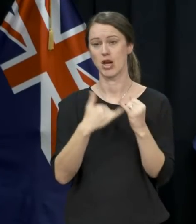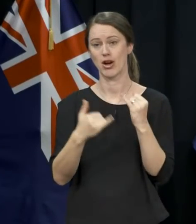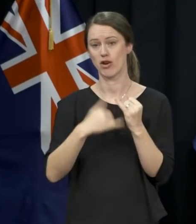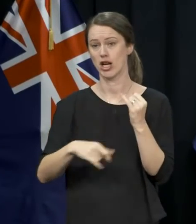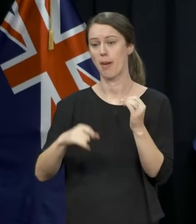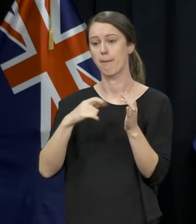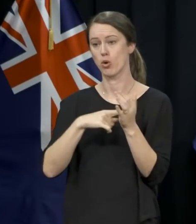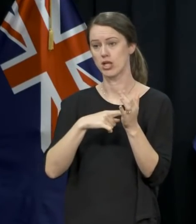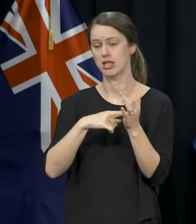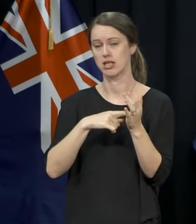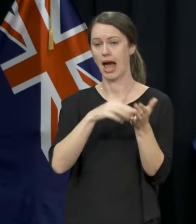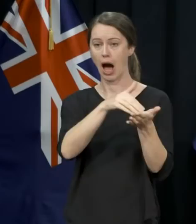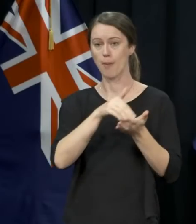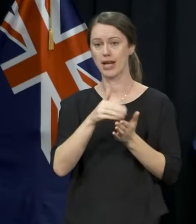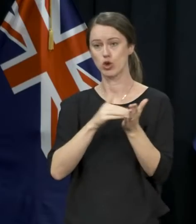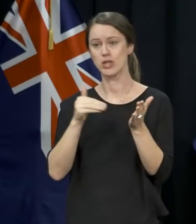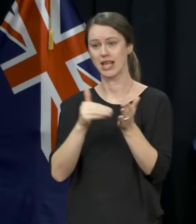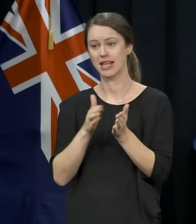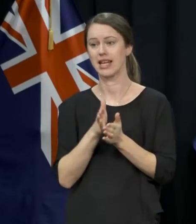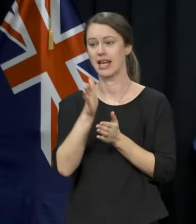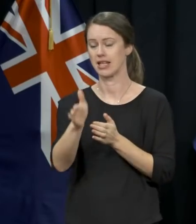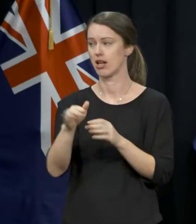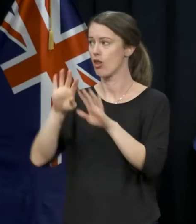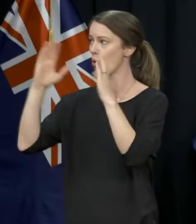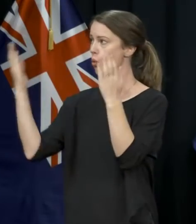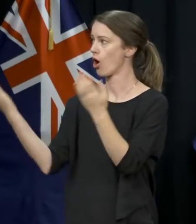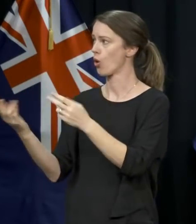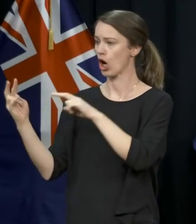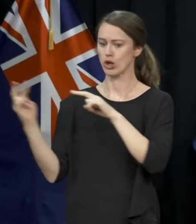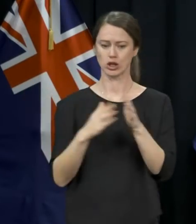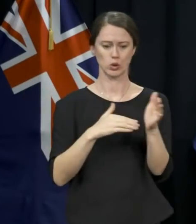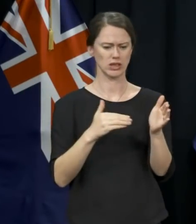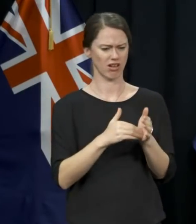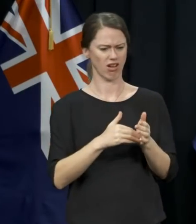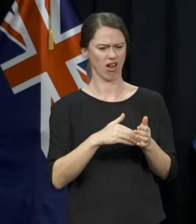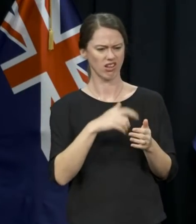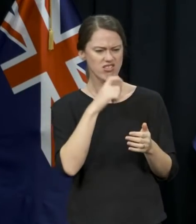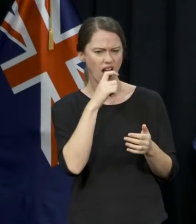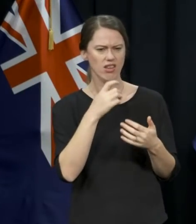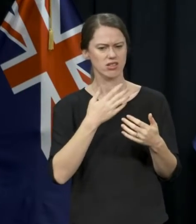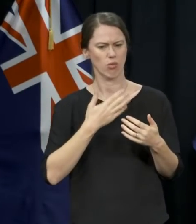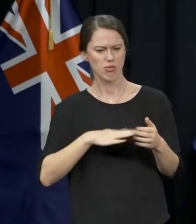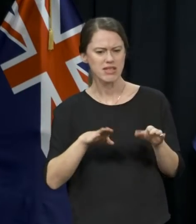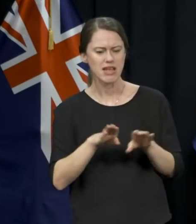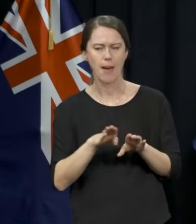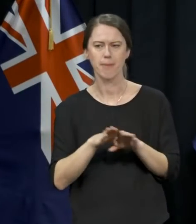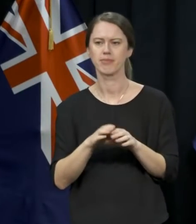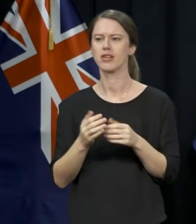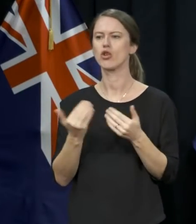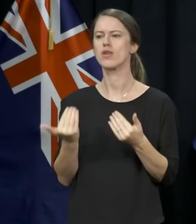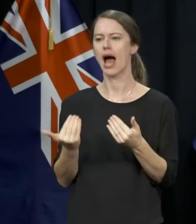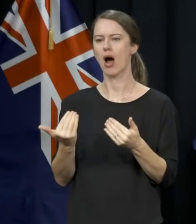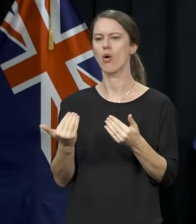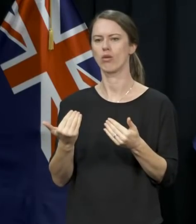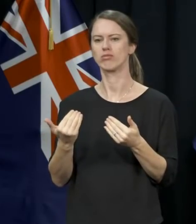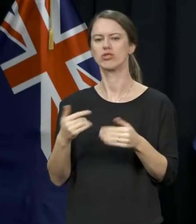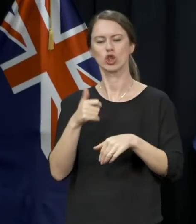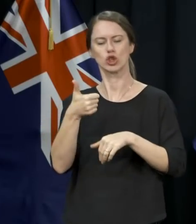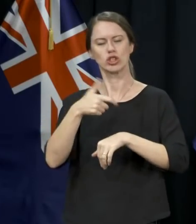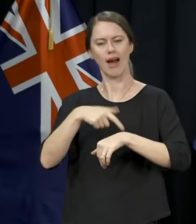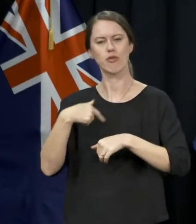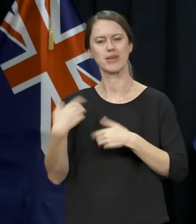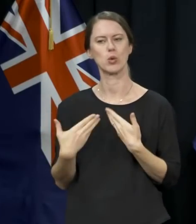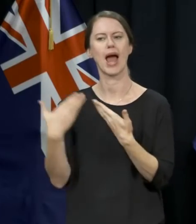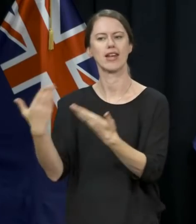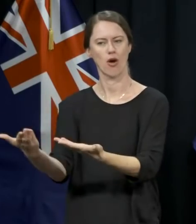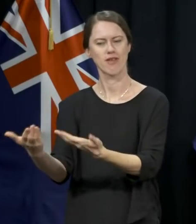Zealand's response. We are in a position that is the envy of the world, and I want to hand over at a time when we're on a stable footing and make